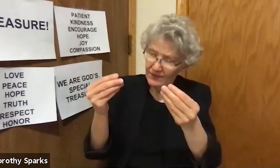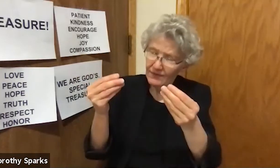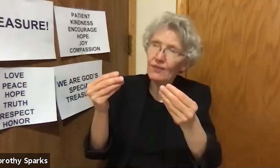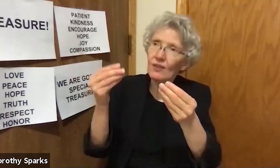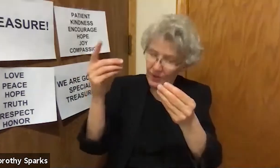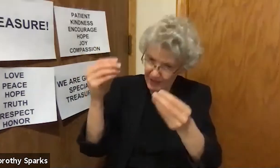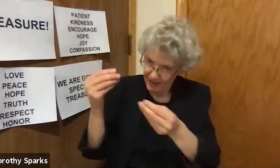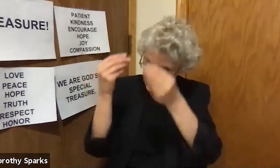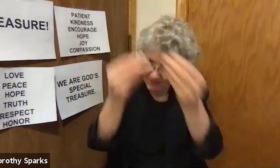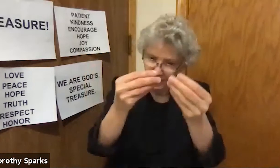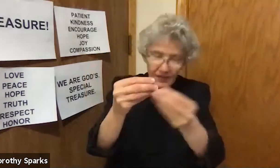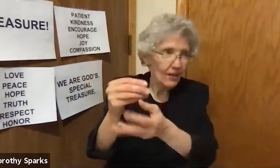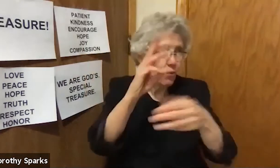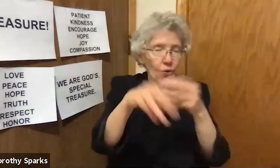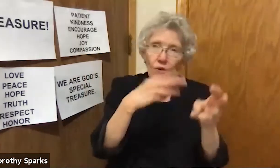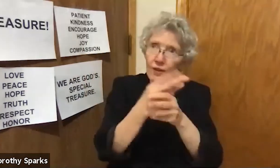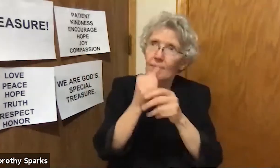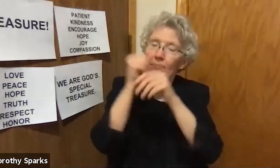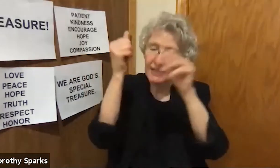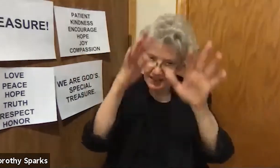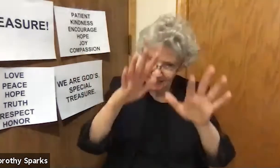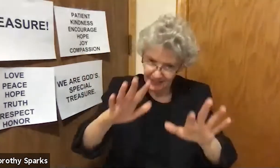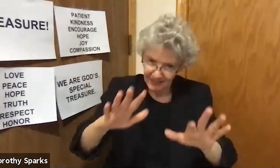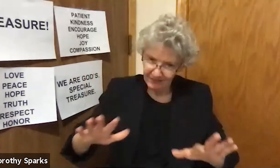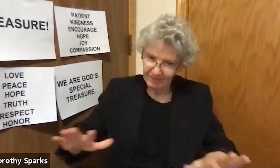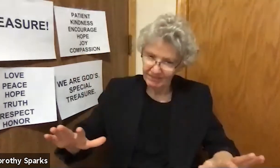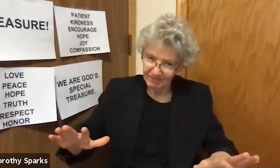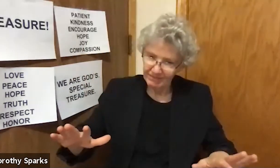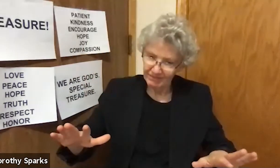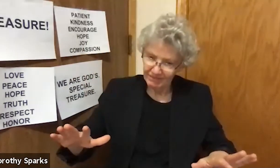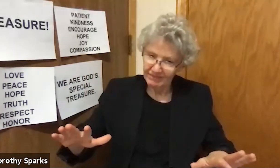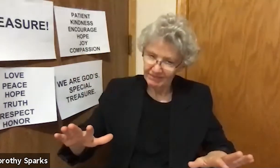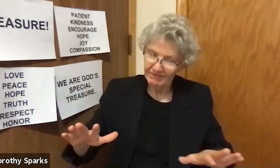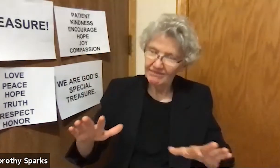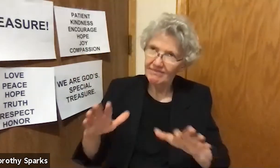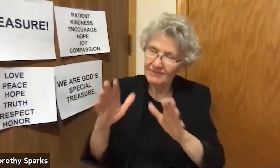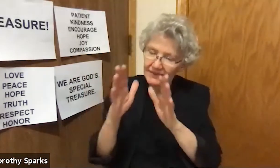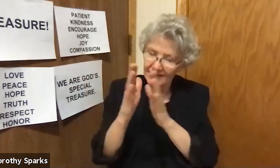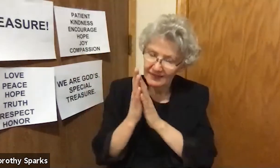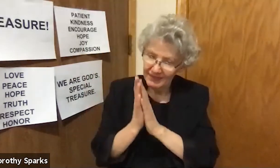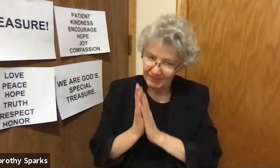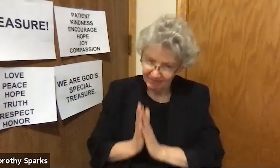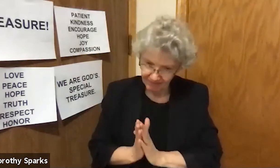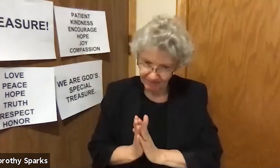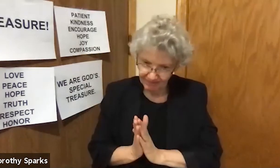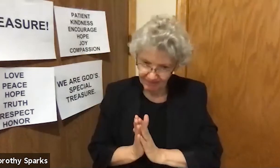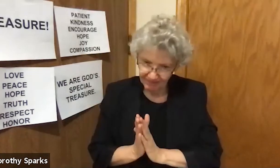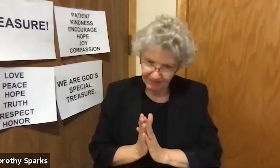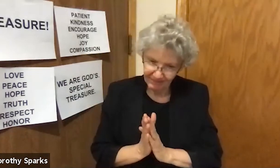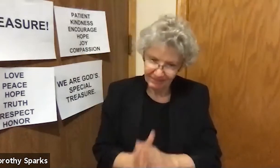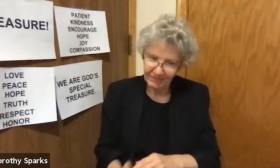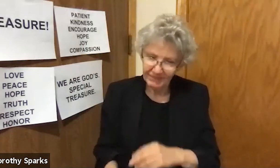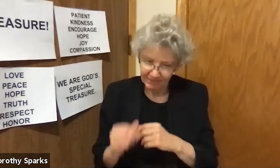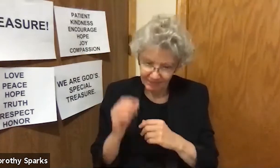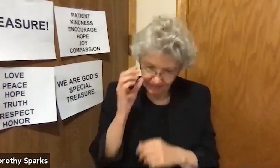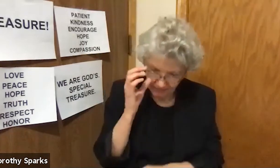When we give as you give, we are participating in your blessing of the world.